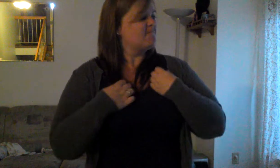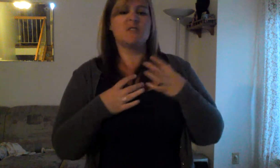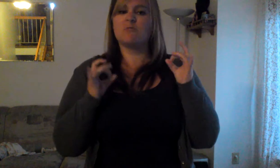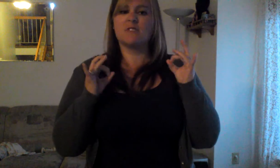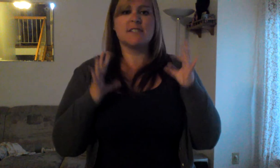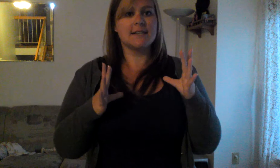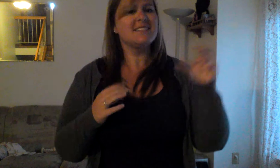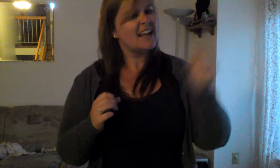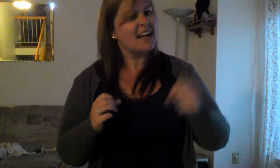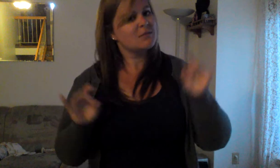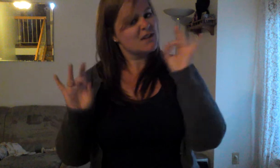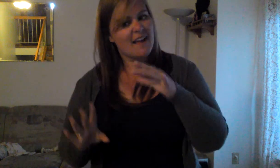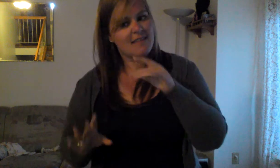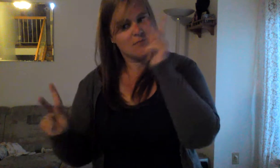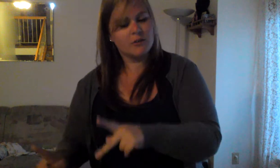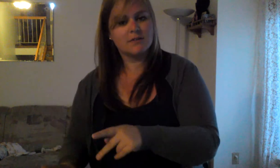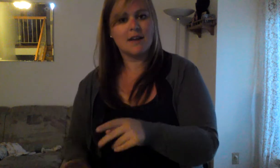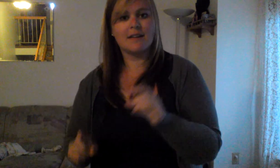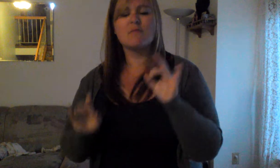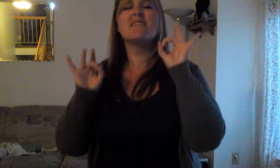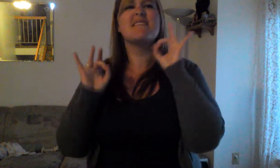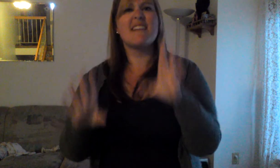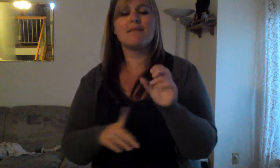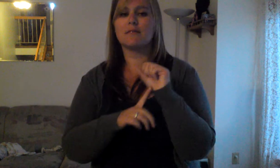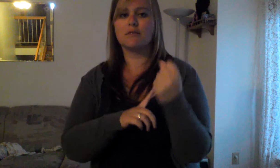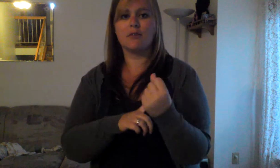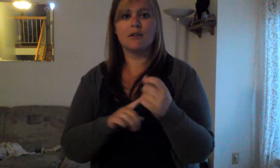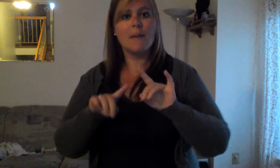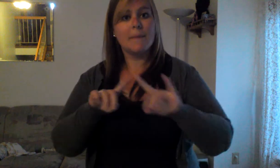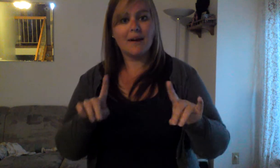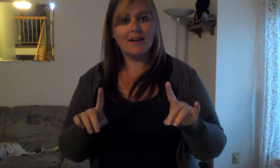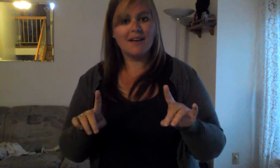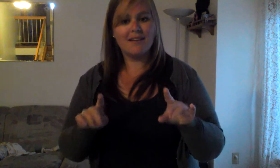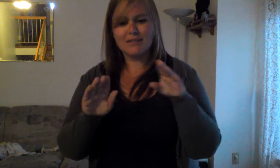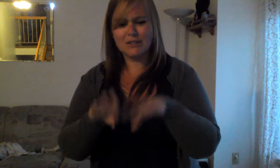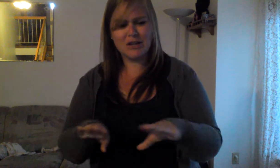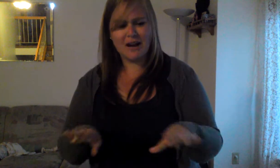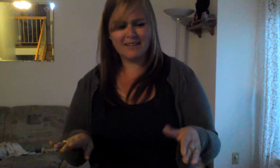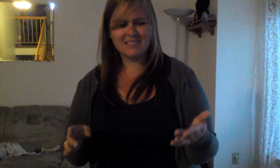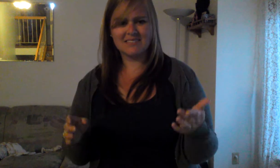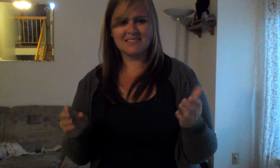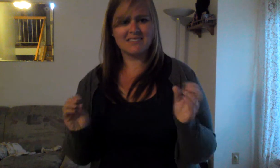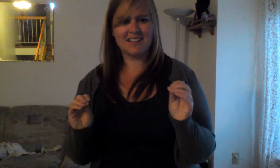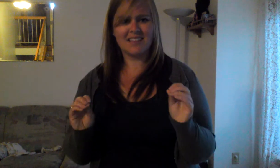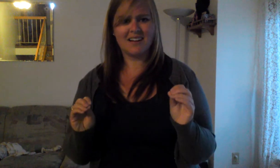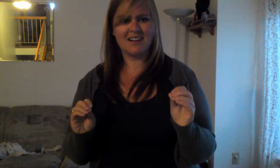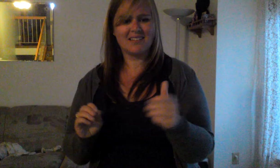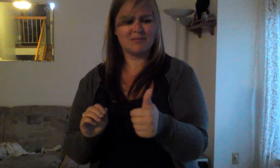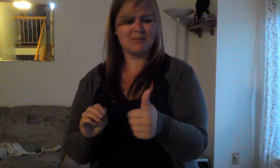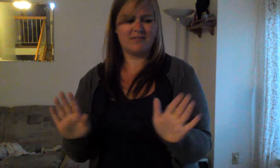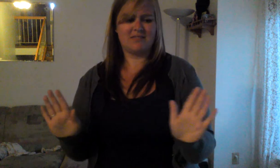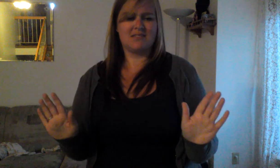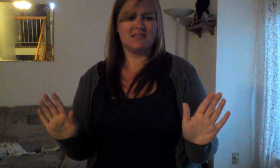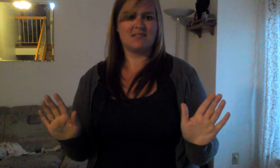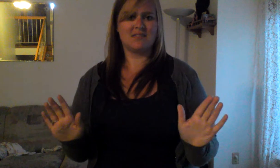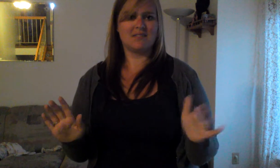hate the person who did it. I would hate the circumstances. But I can't hate the child, the child didn't do anything. Now we get made fun of because we say exercise